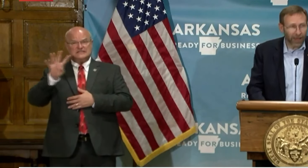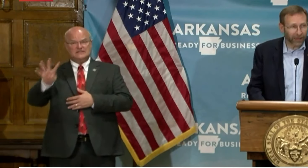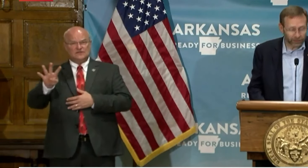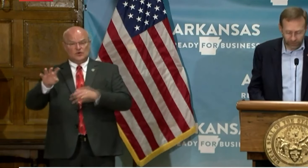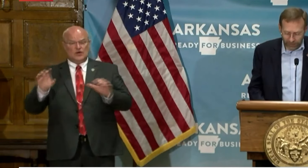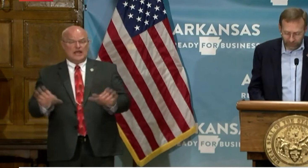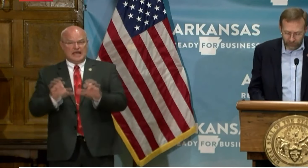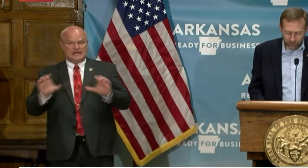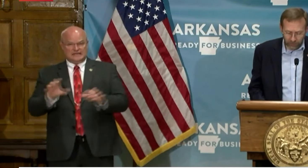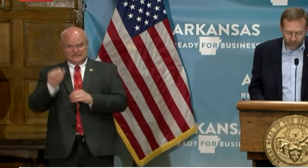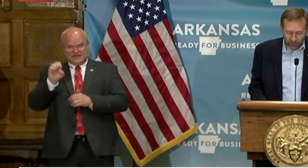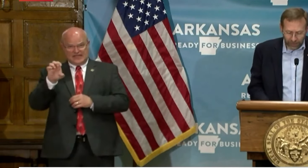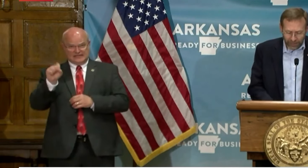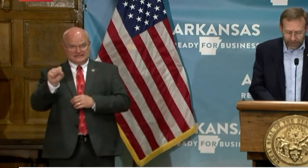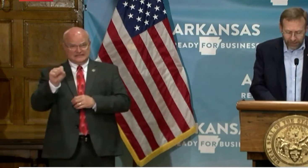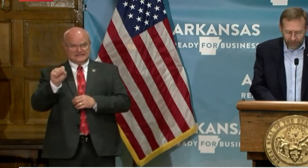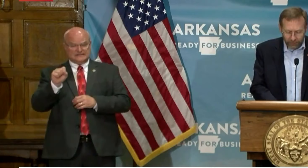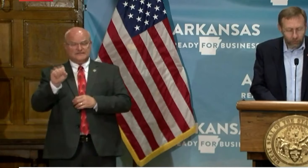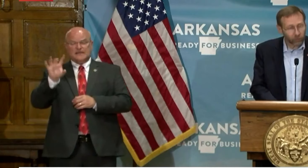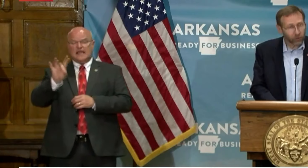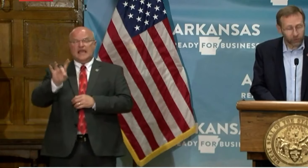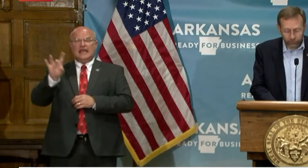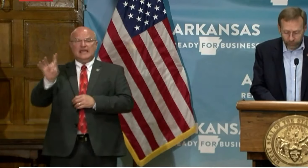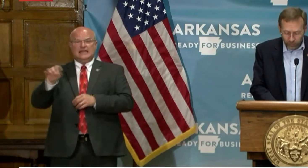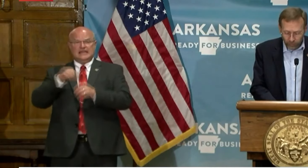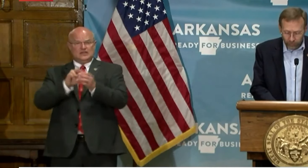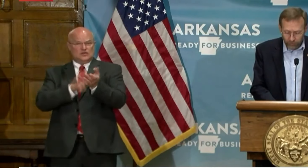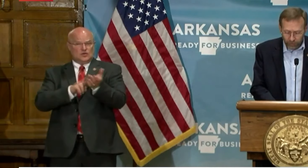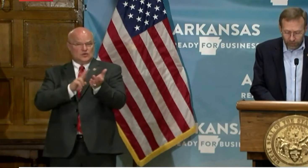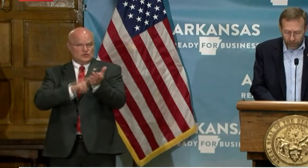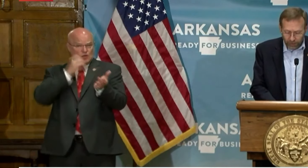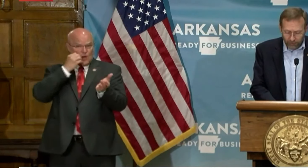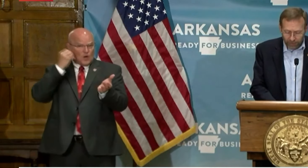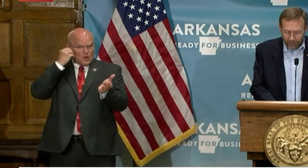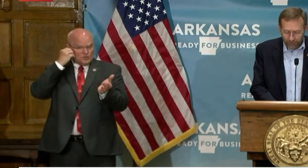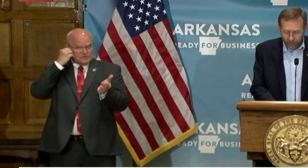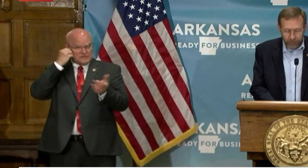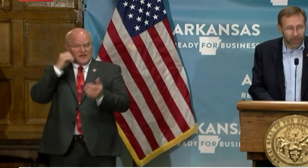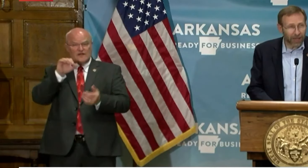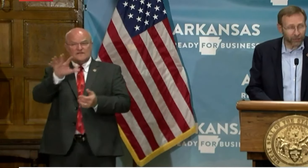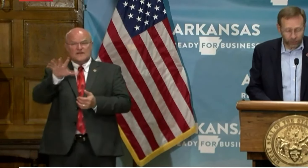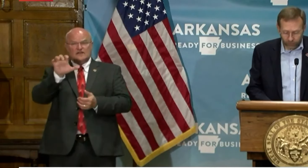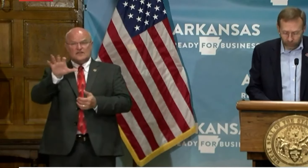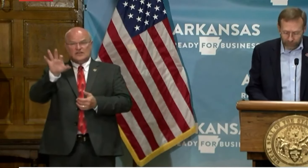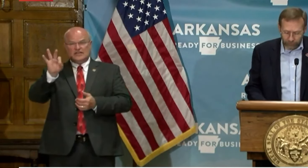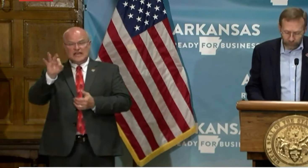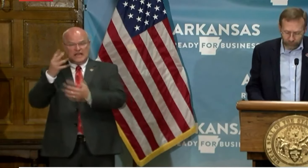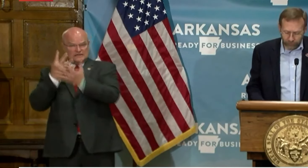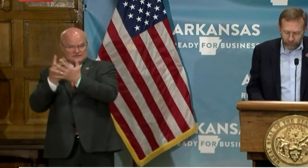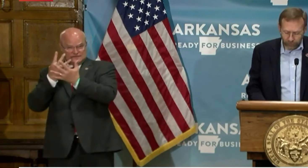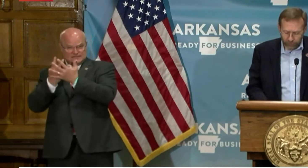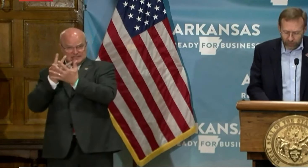1,564 are active cases. 88 of those are in nursing homes. 509 are in